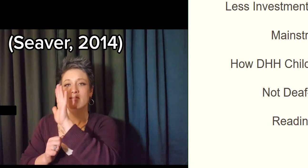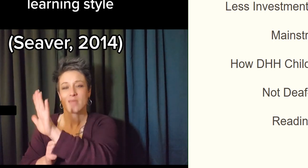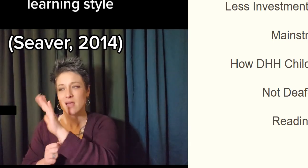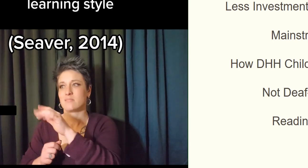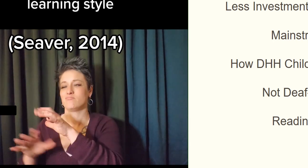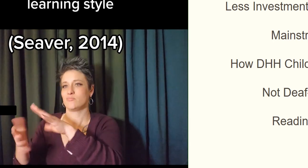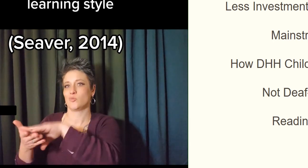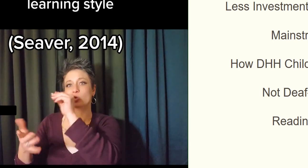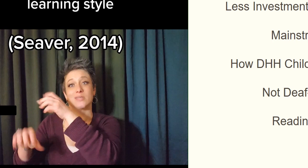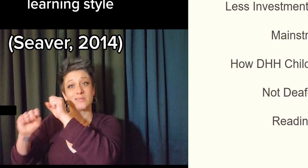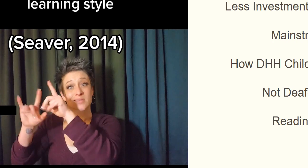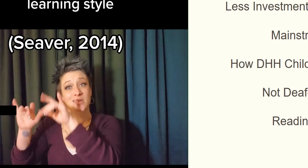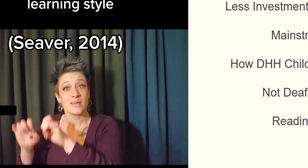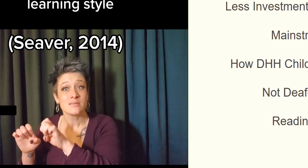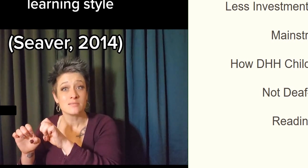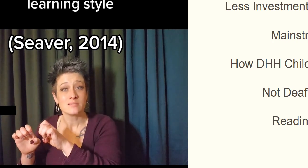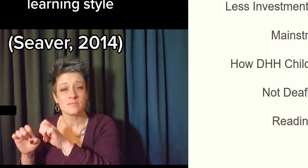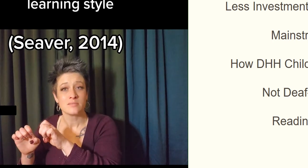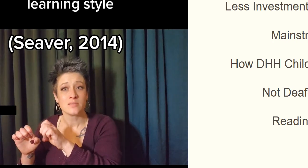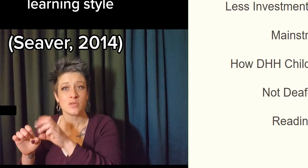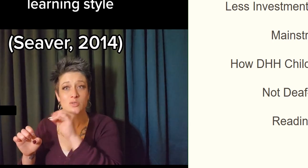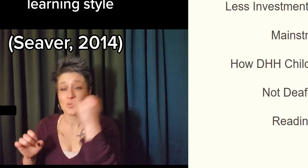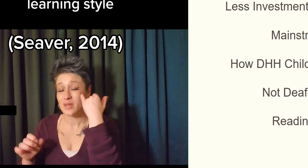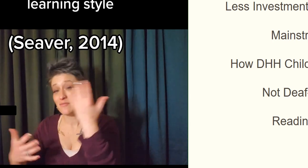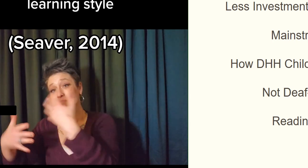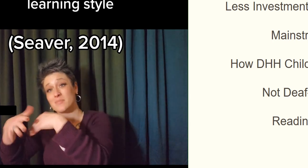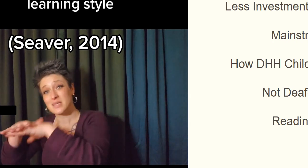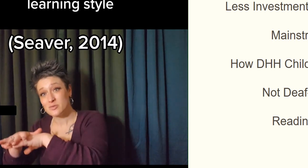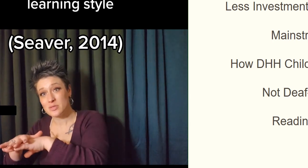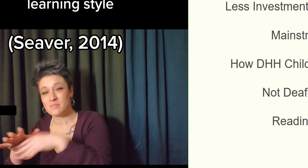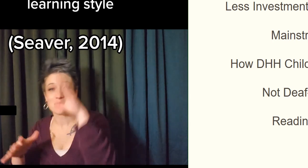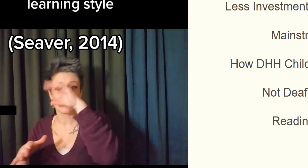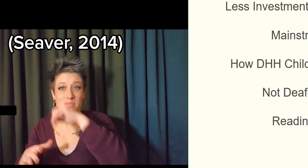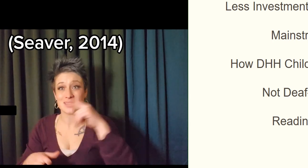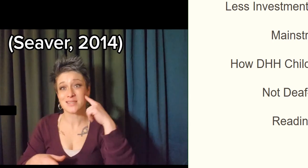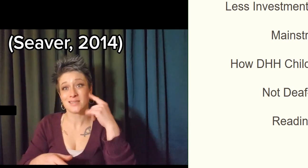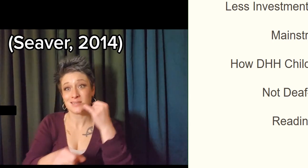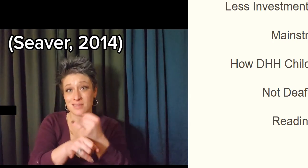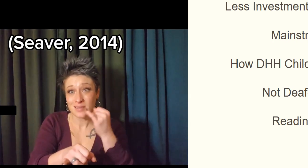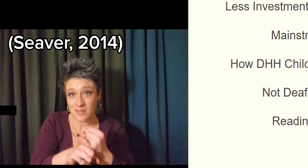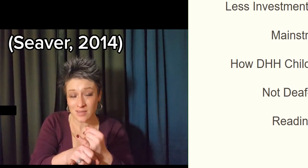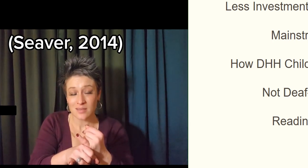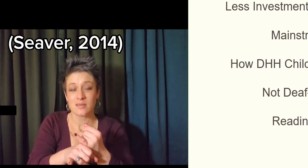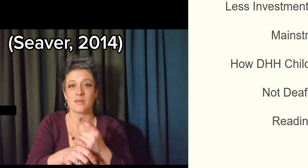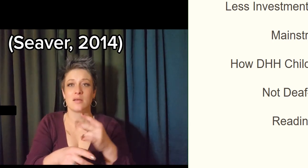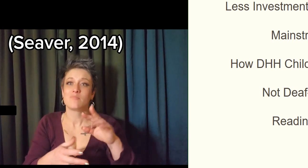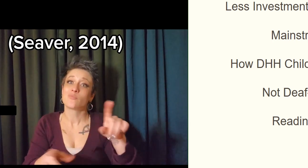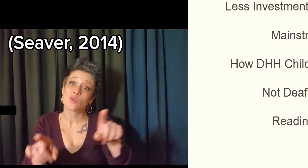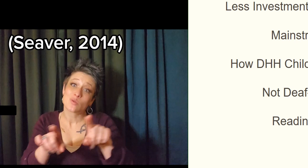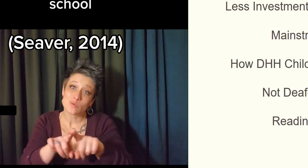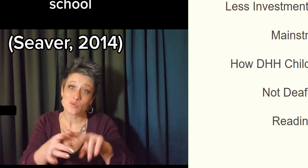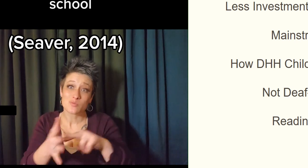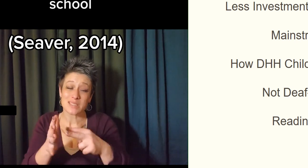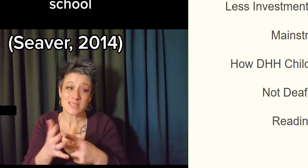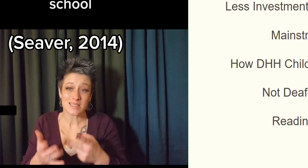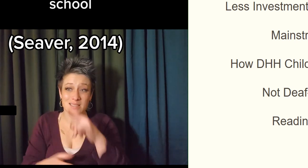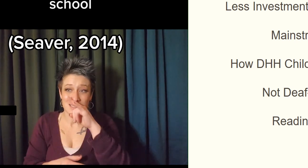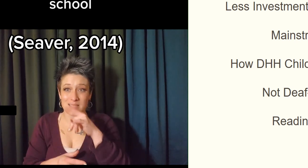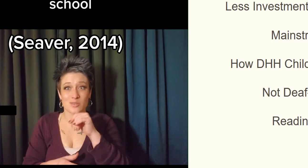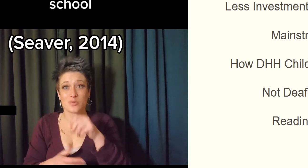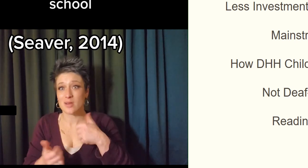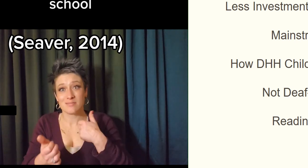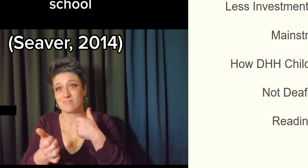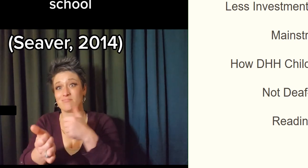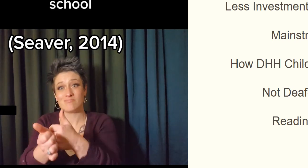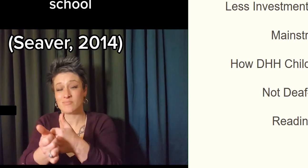They won't understand the context for it with their learning style. So if they're mainstreamed, they can miss things